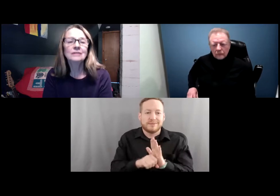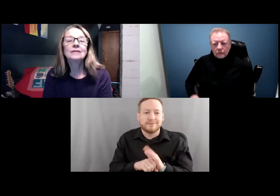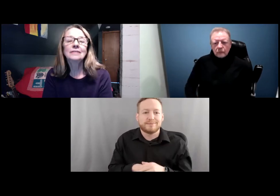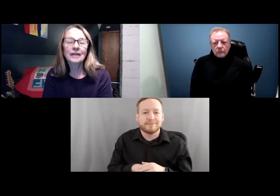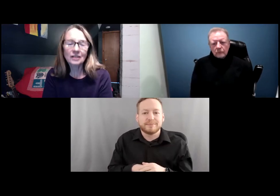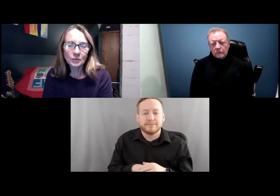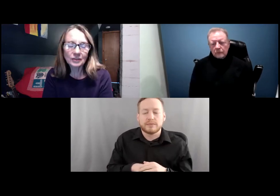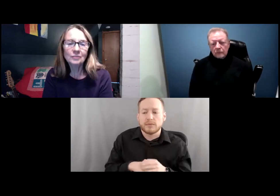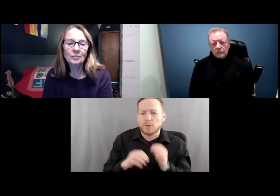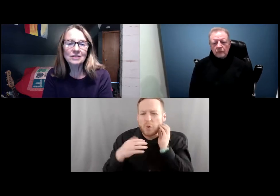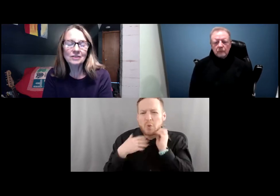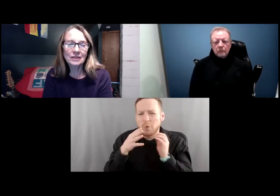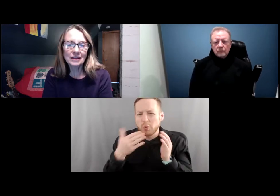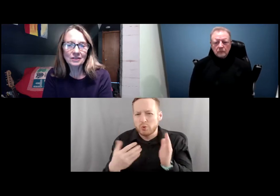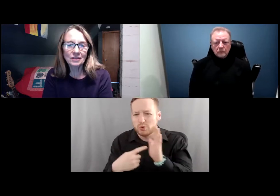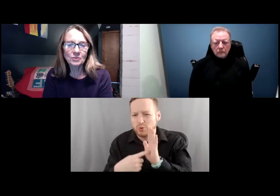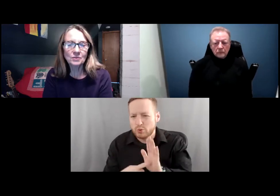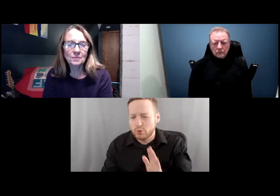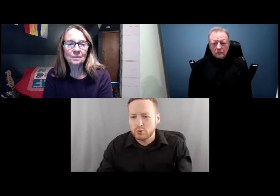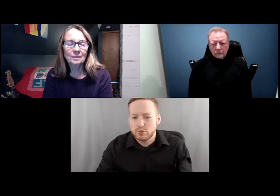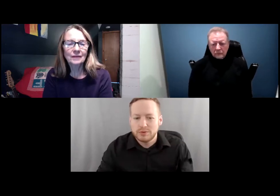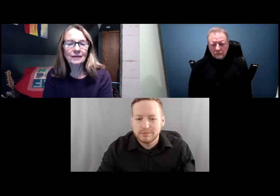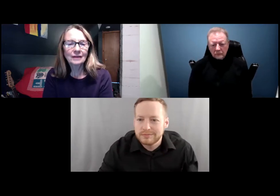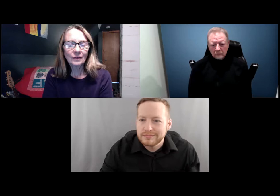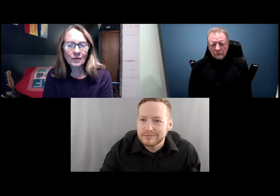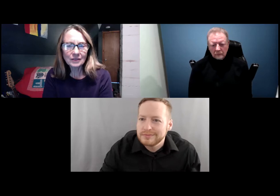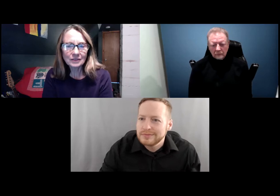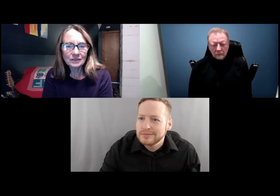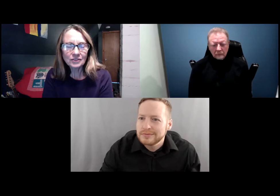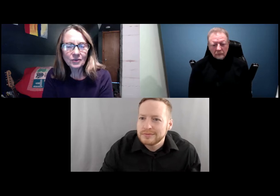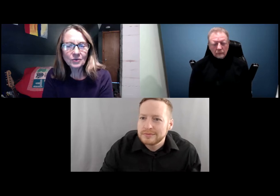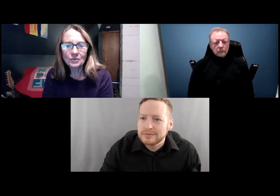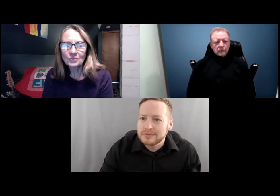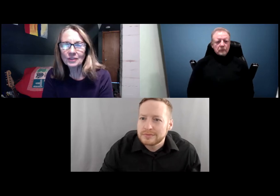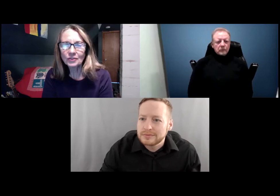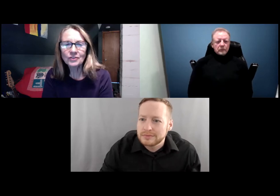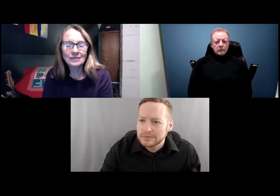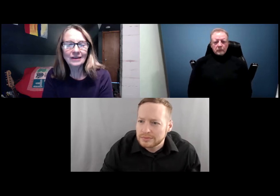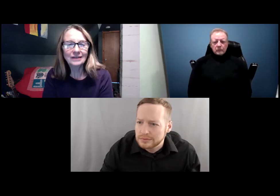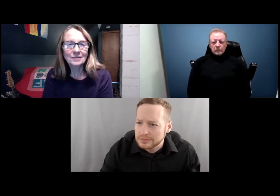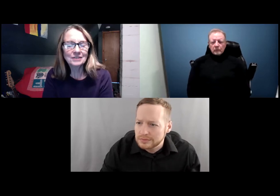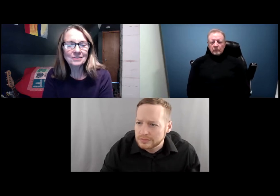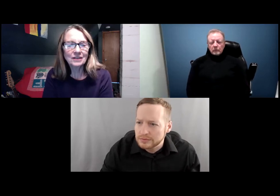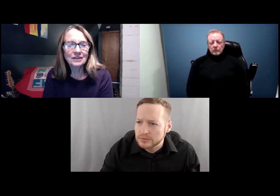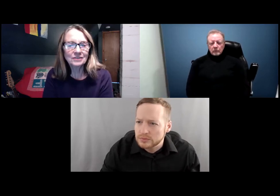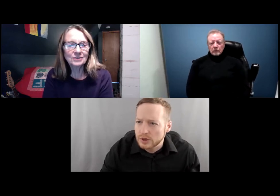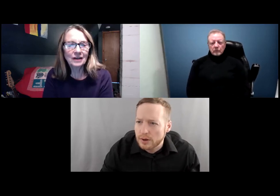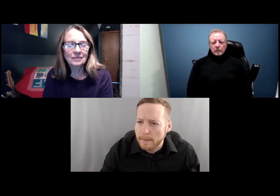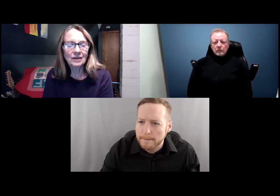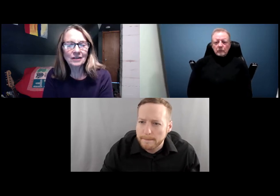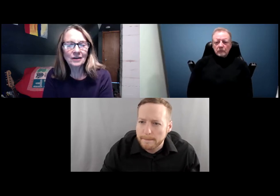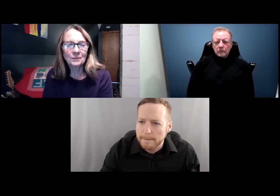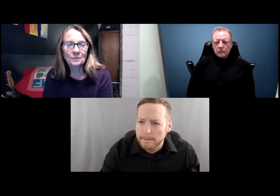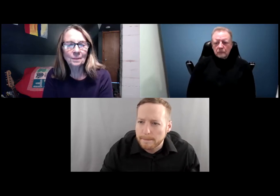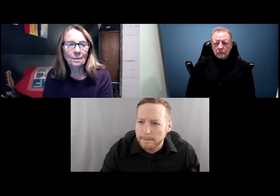director annually based on that schedule. I wanted to show you what it looks like. I'm going to see if I can do that